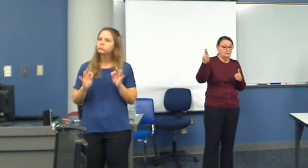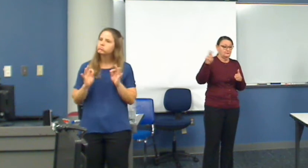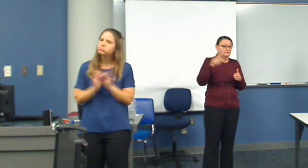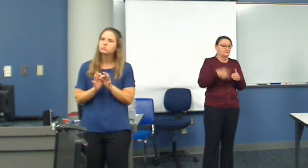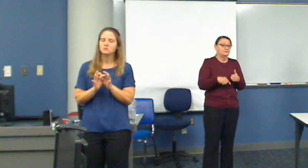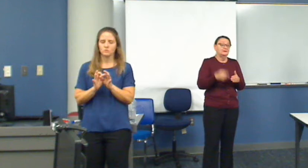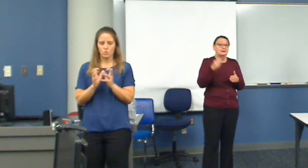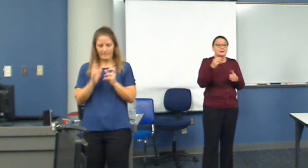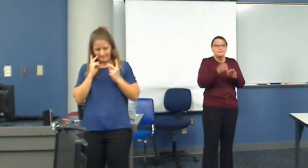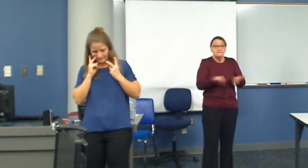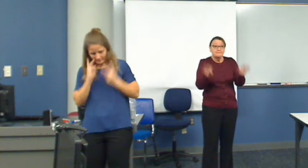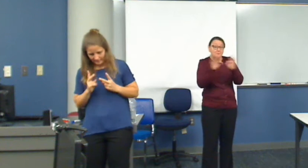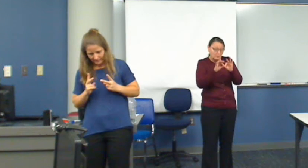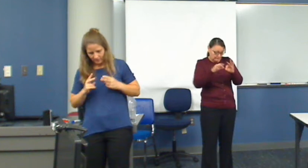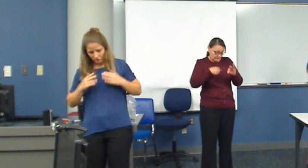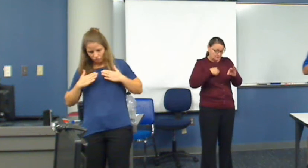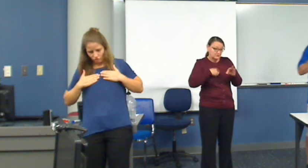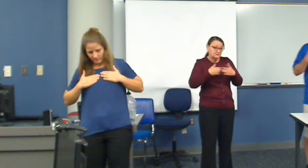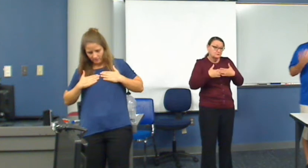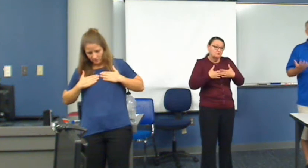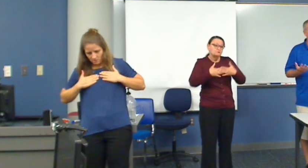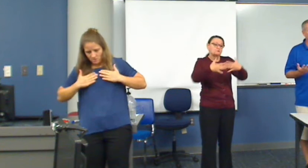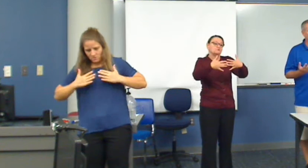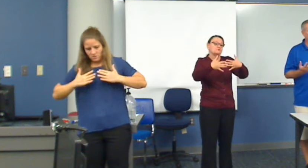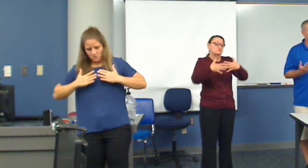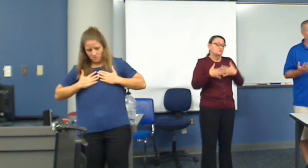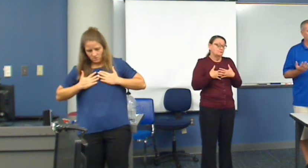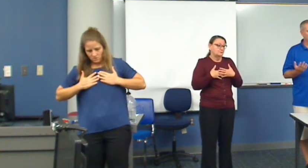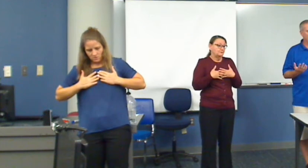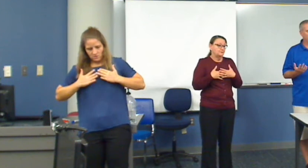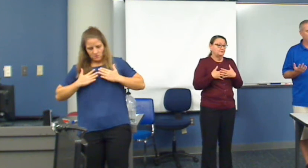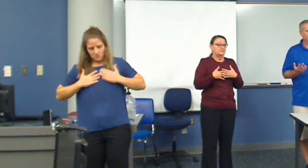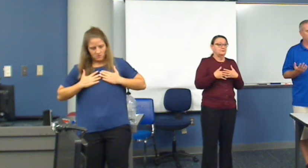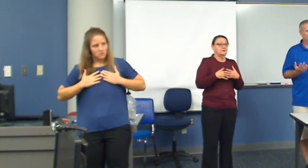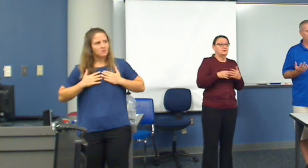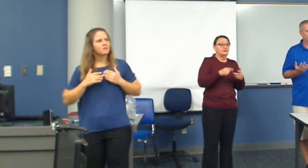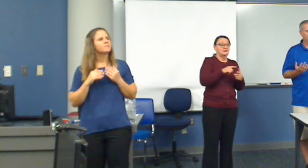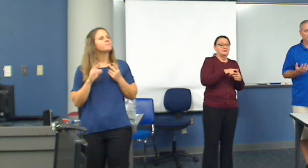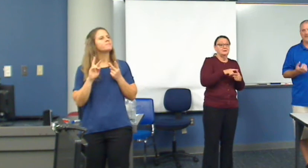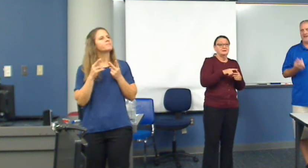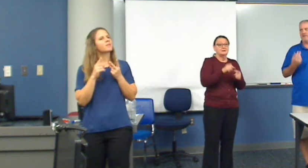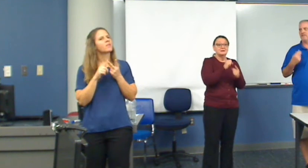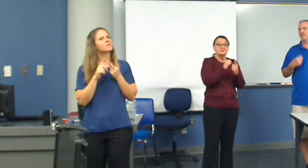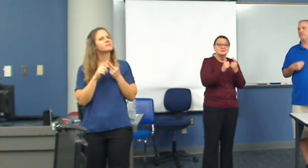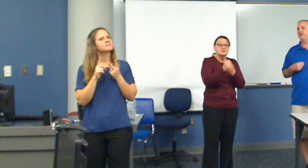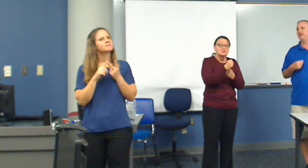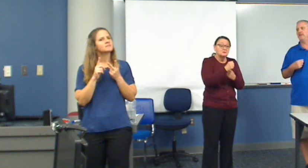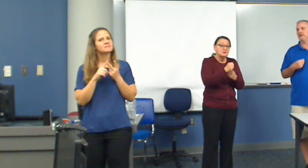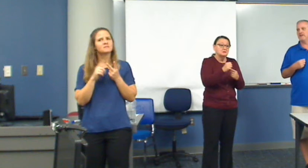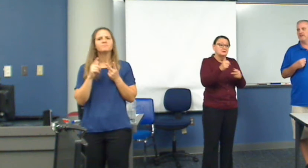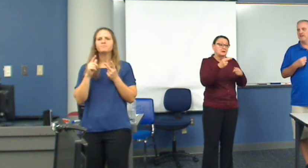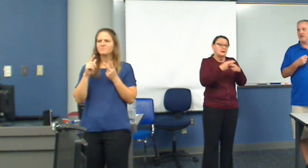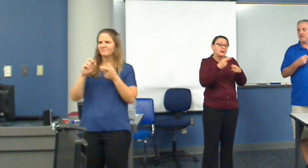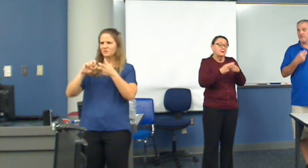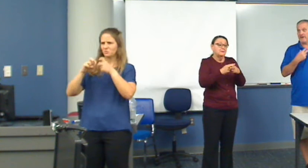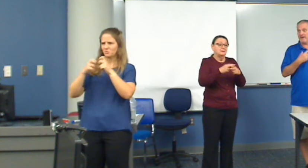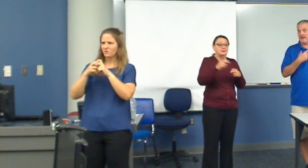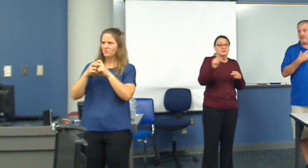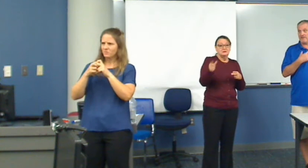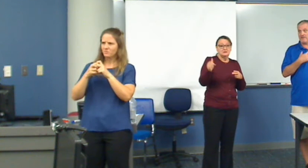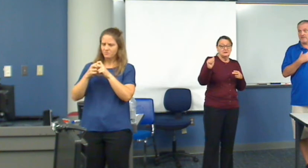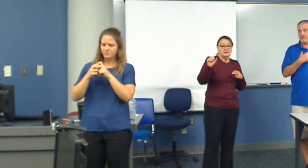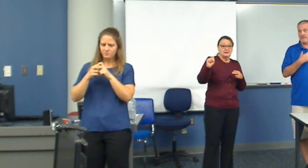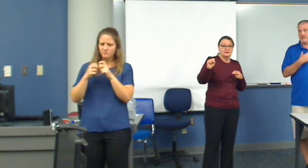clearly rise. The other reason is because there's a situation called gastric distension, which can be caused